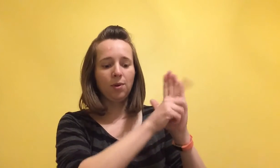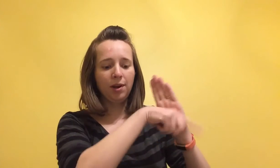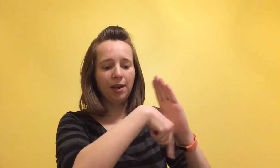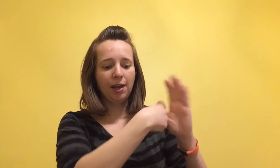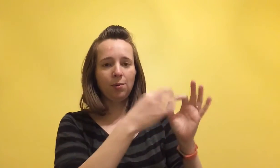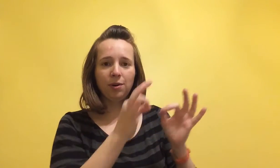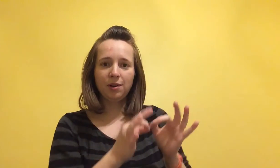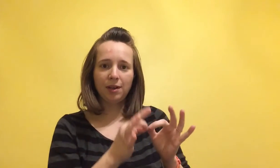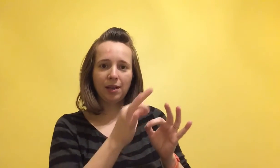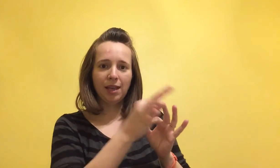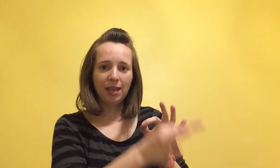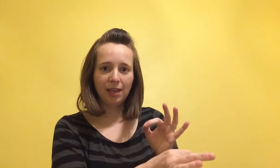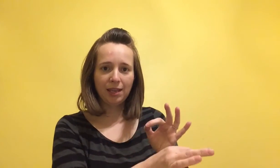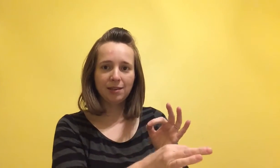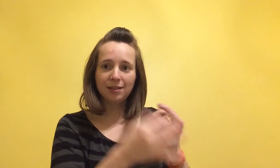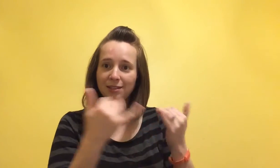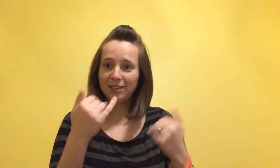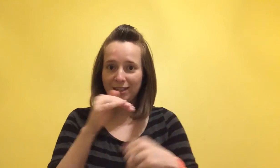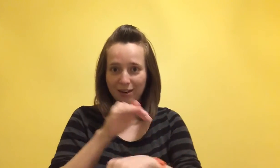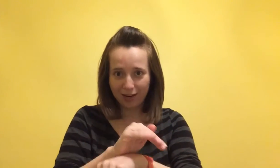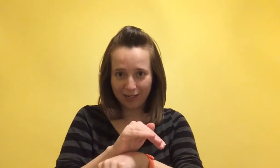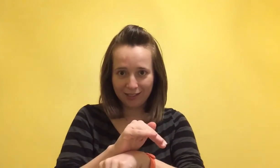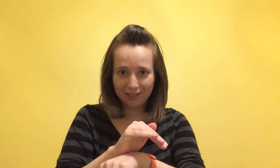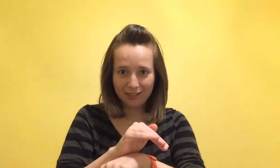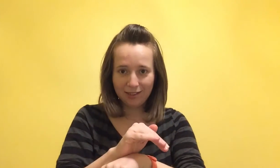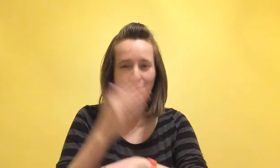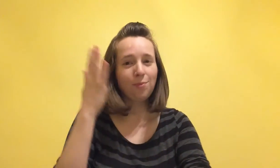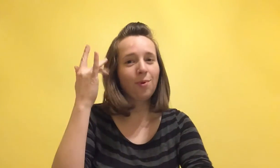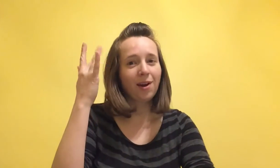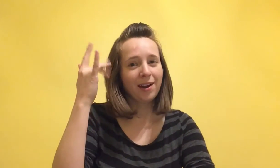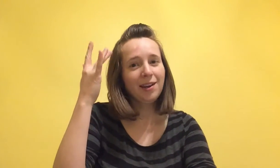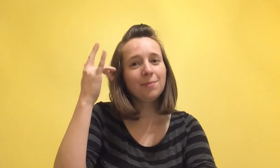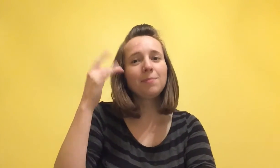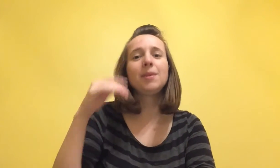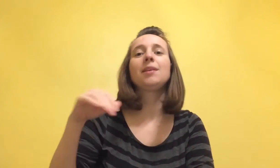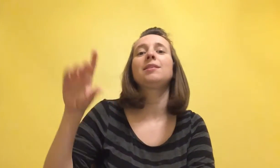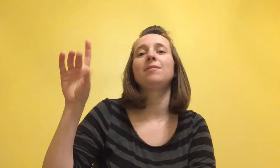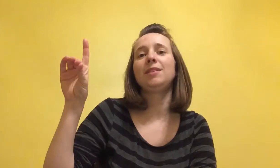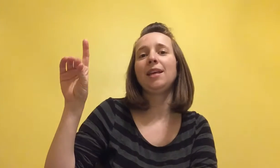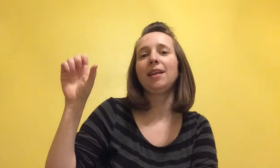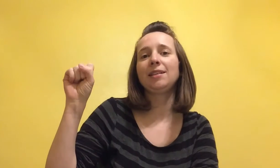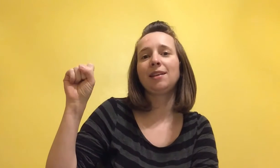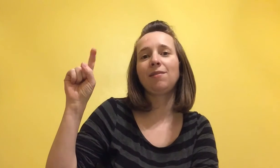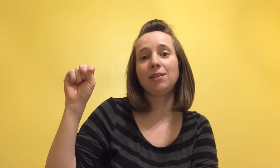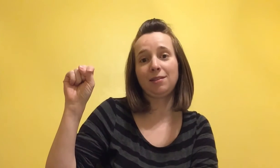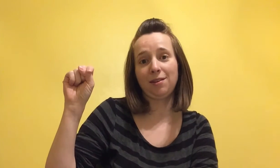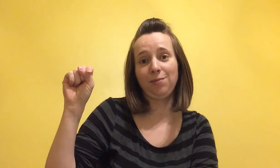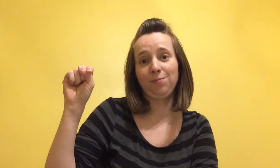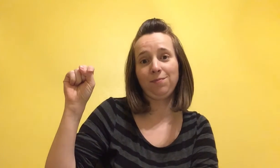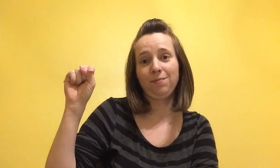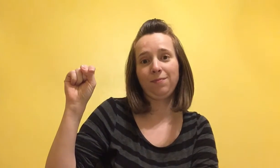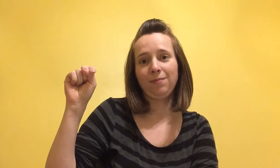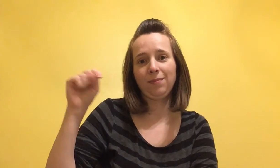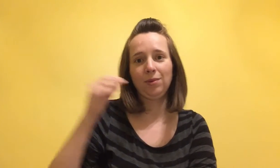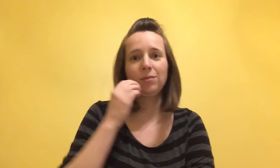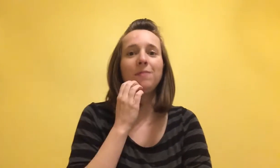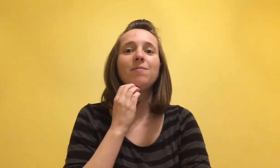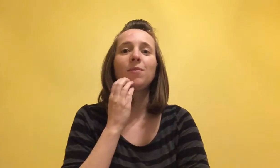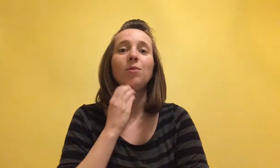1 hour ahead tonight. Why? Because of daylight savings time. Okay, I'm going to